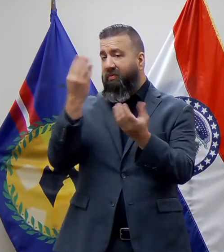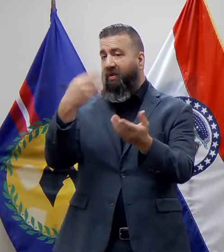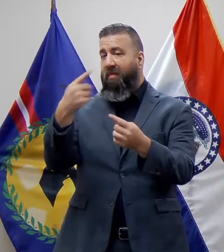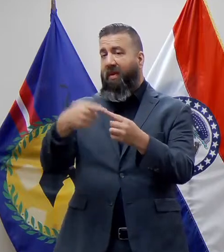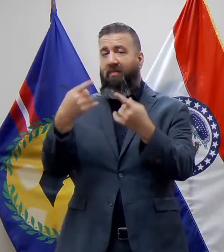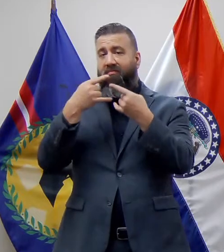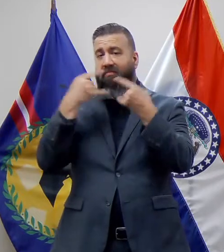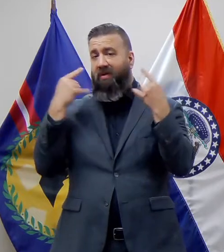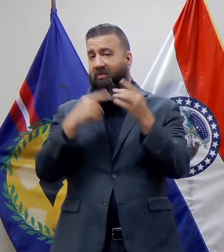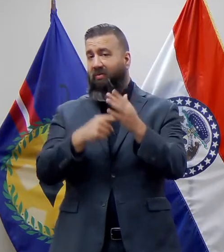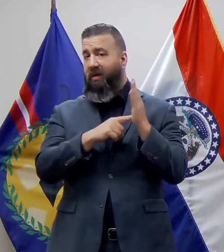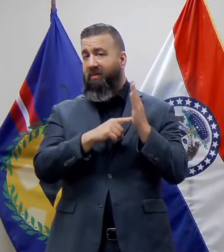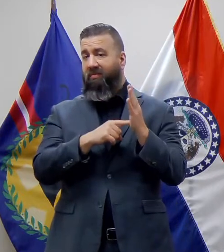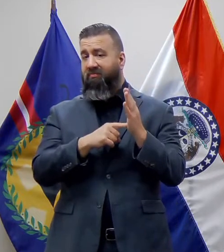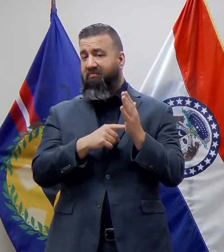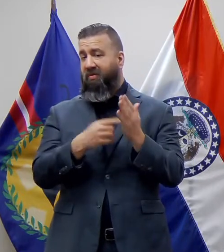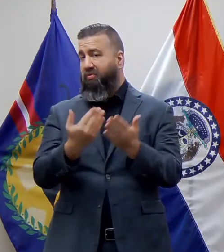Any news